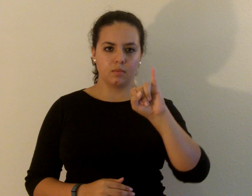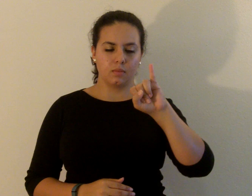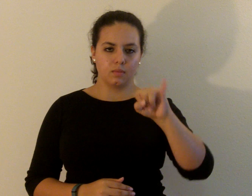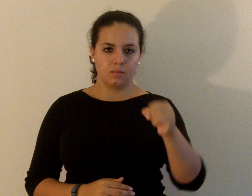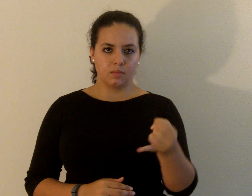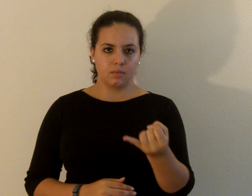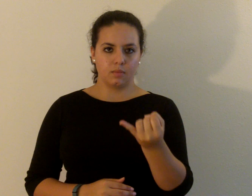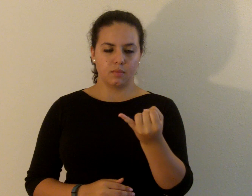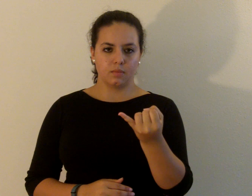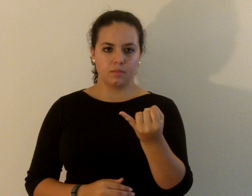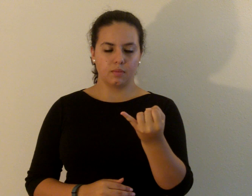J.